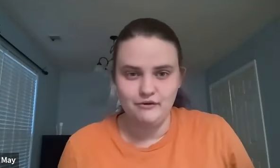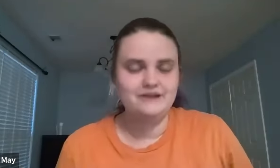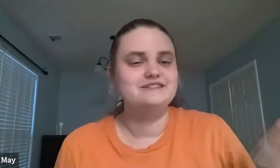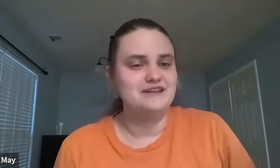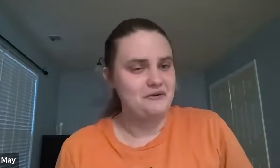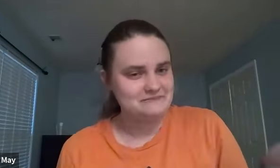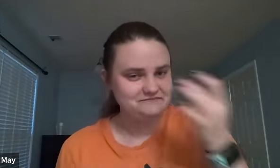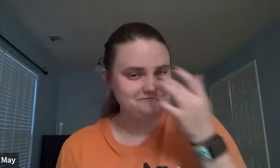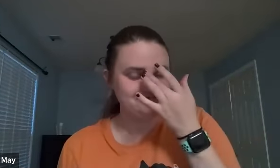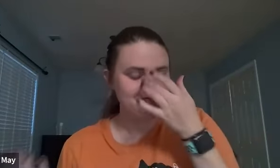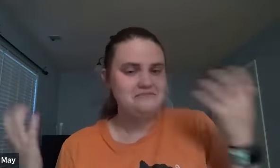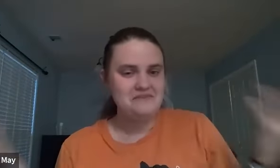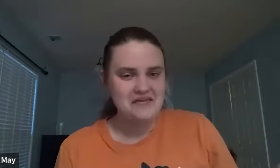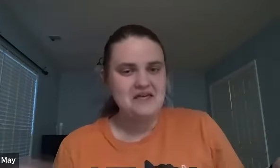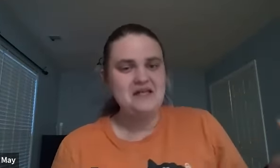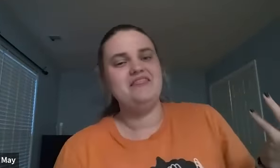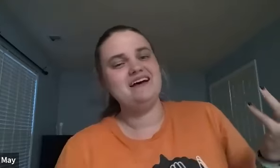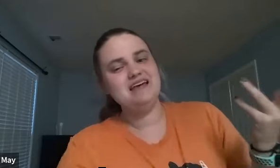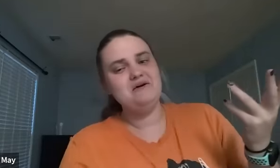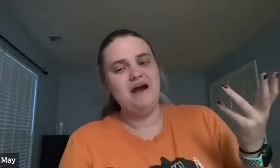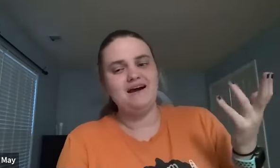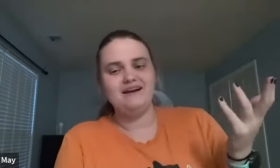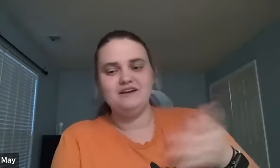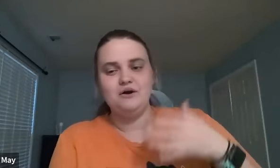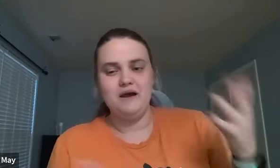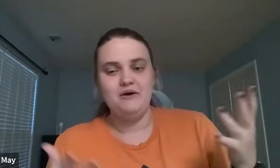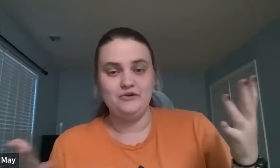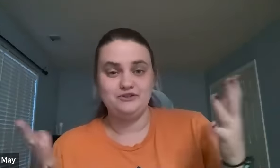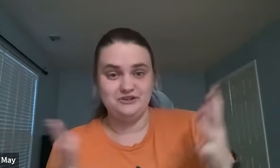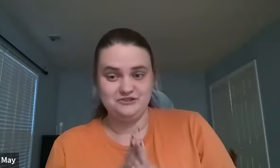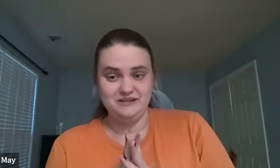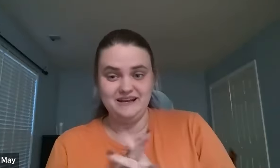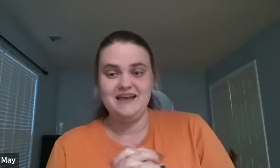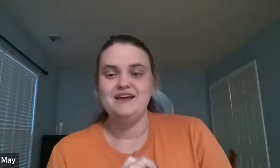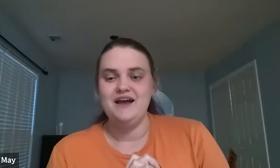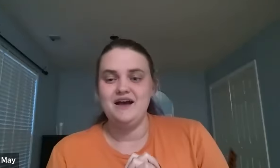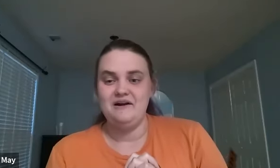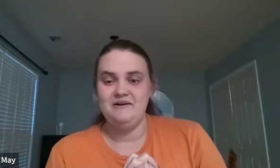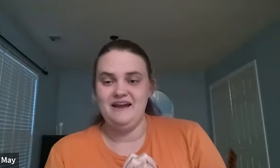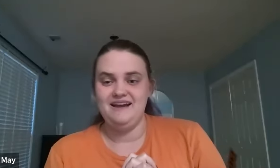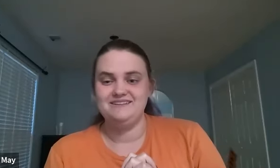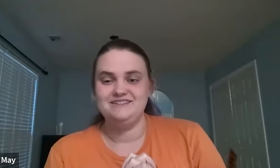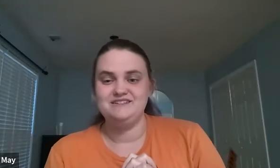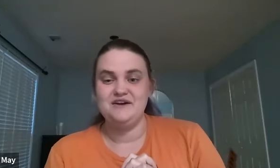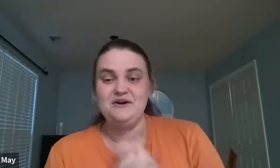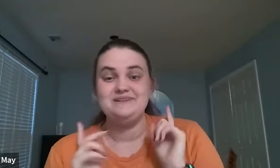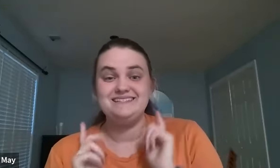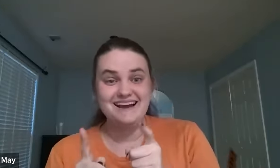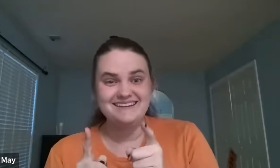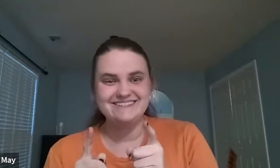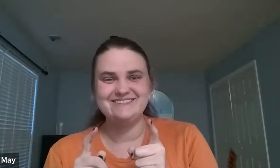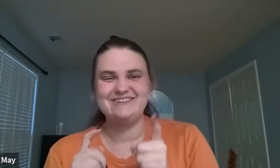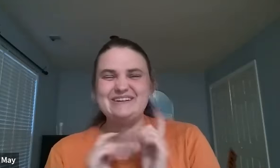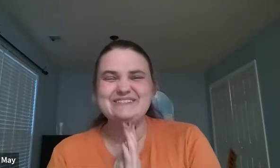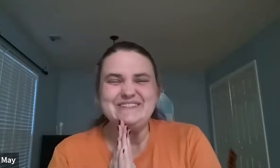for it. So that's how I go about for trick or treat. Okay, so dinosaur. Oh,